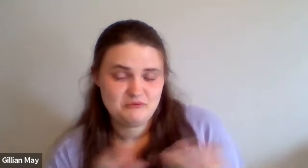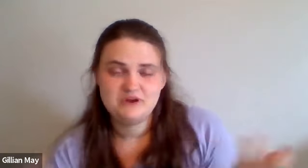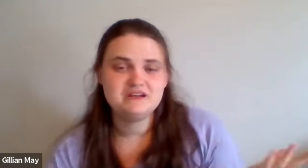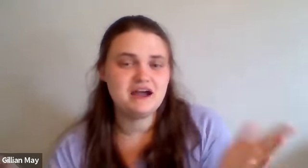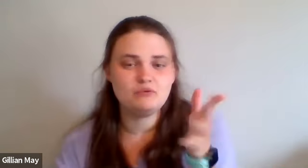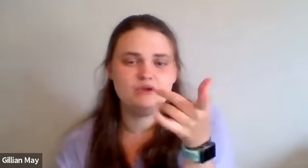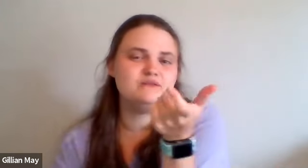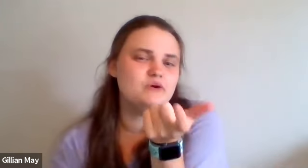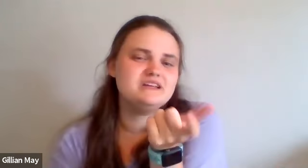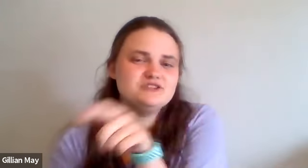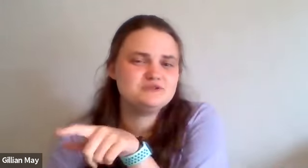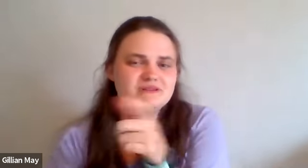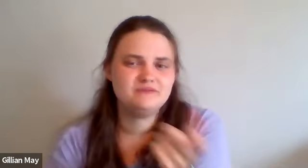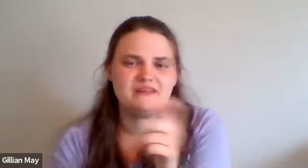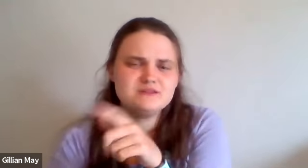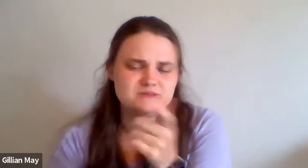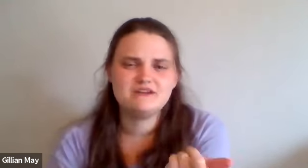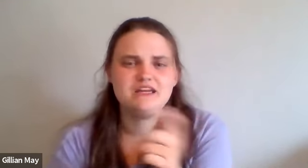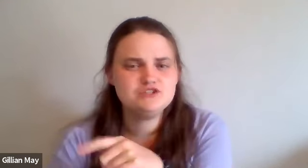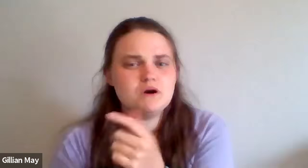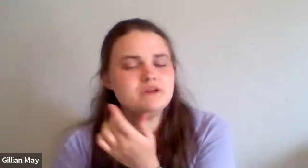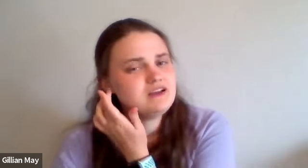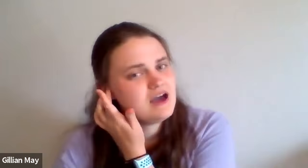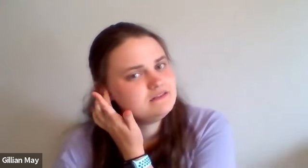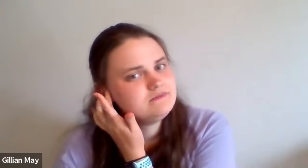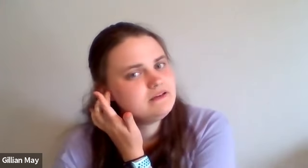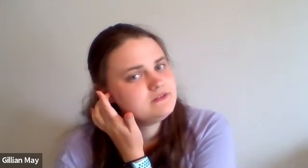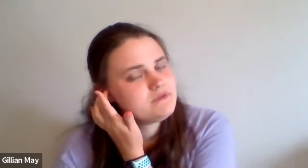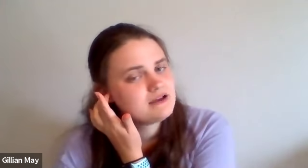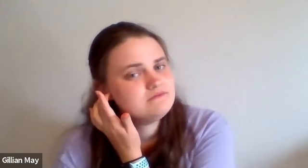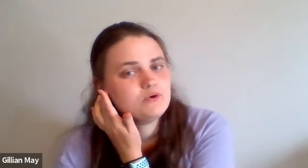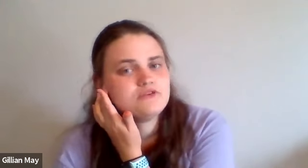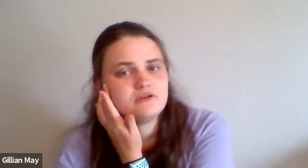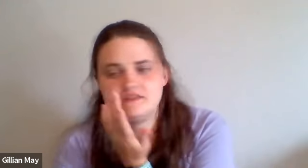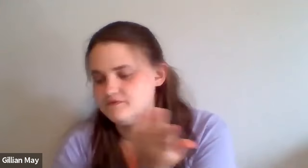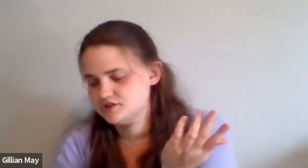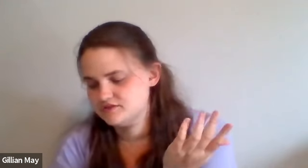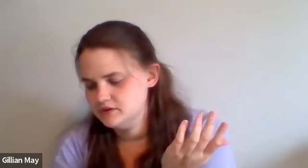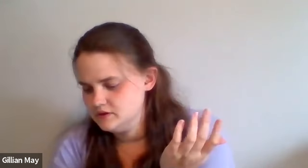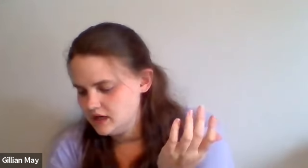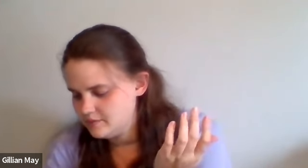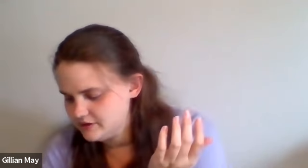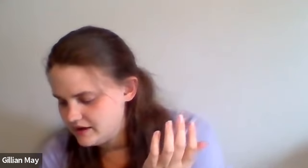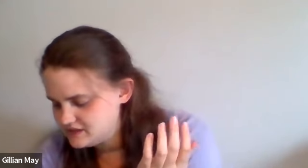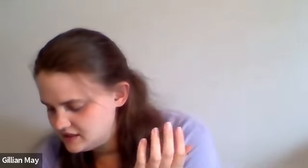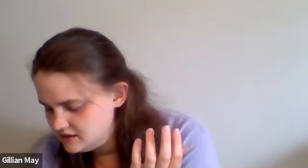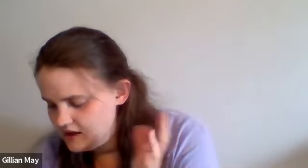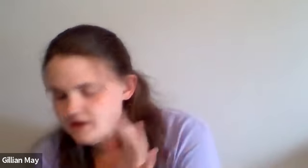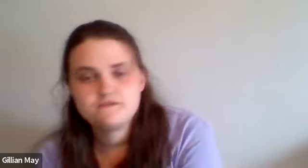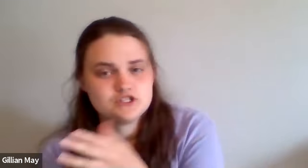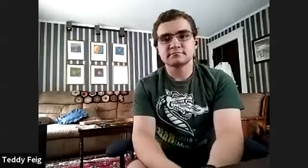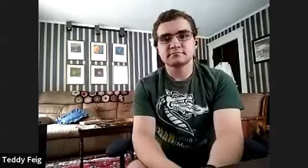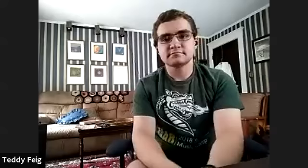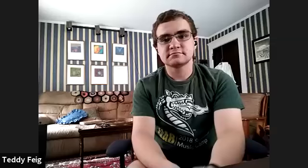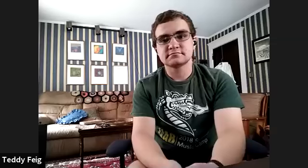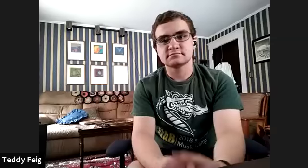We can kind of, Either way. I was gonna say each one we can kind of like flip back and forth, or like the first, how many do I have? 10. The first 5 be